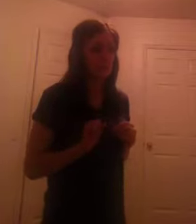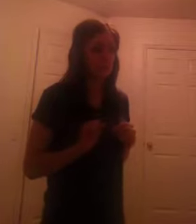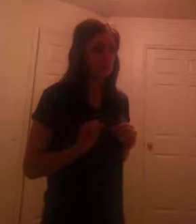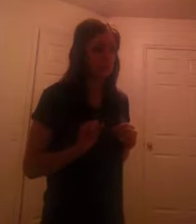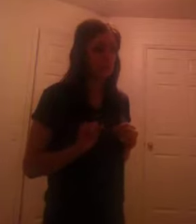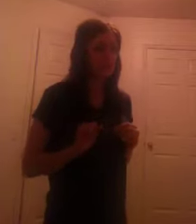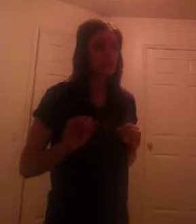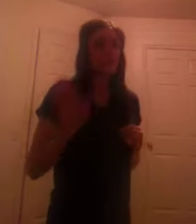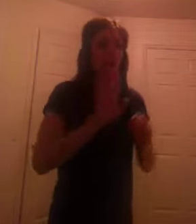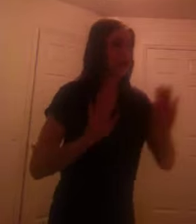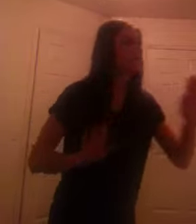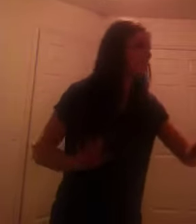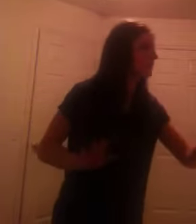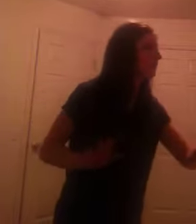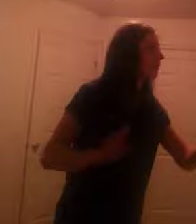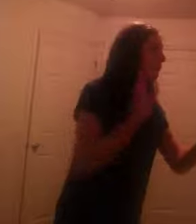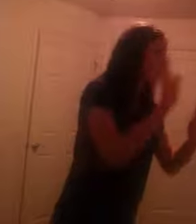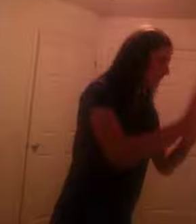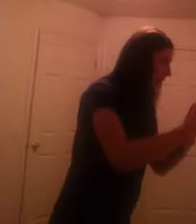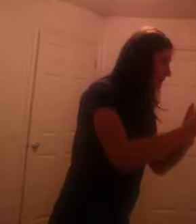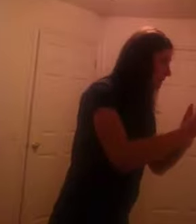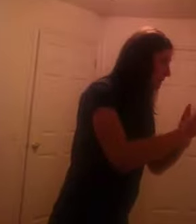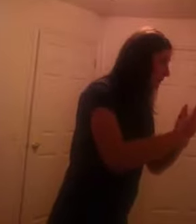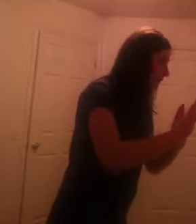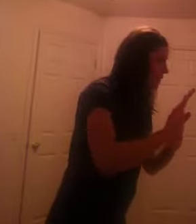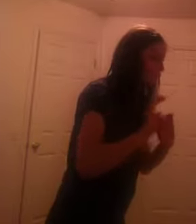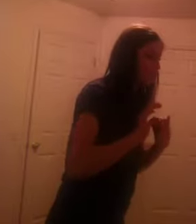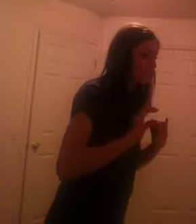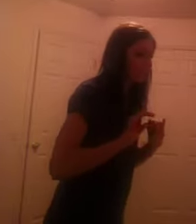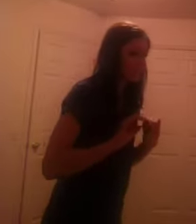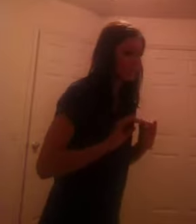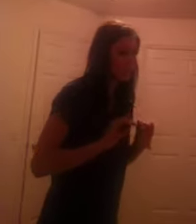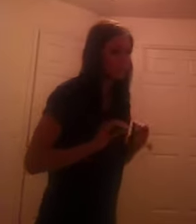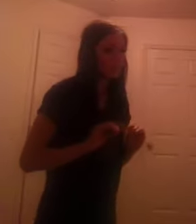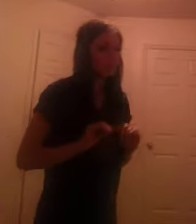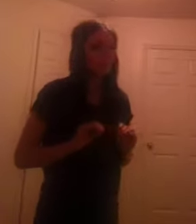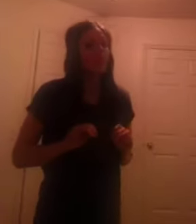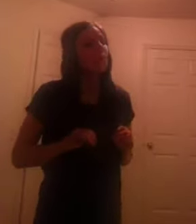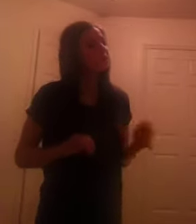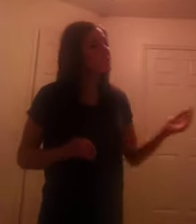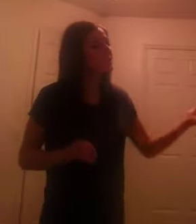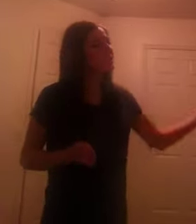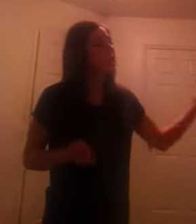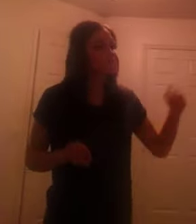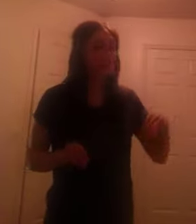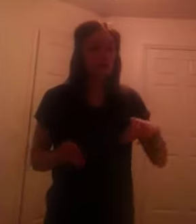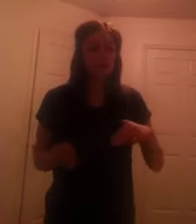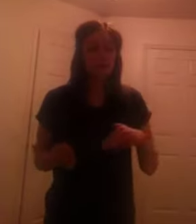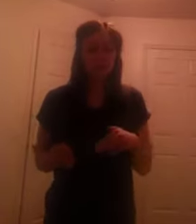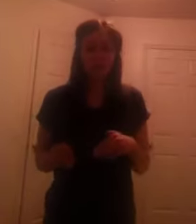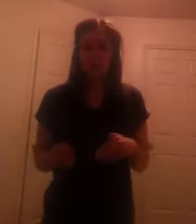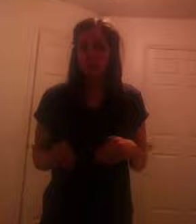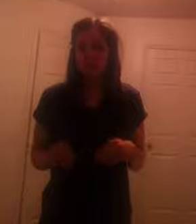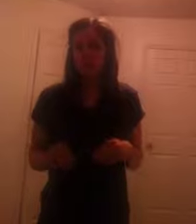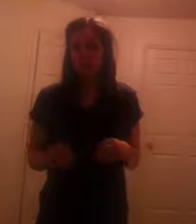lot, and I mean a lot, of crawling. What took us half an hour to get to the point where Steve